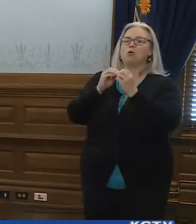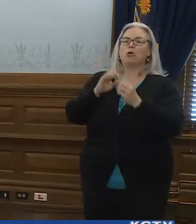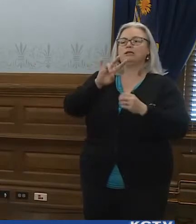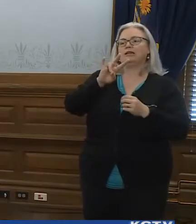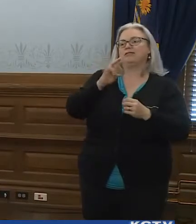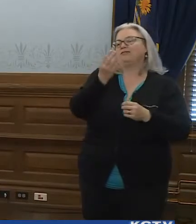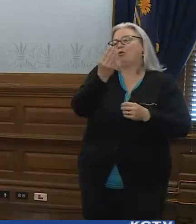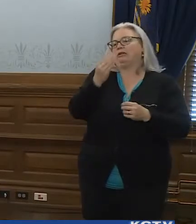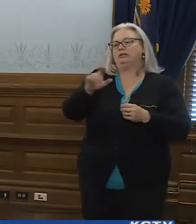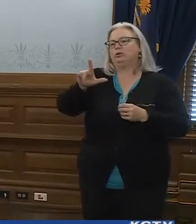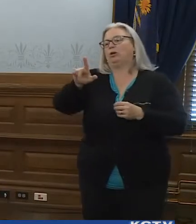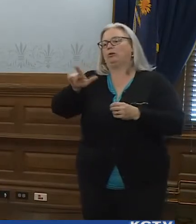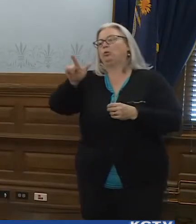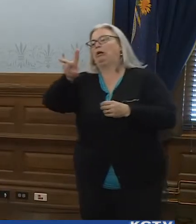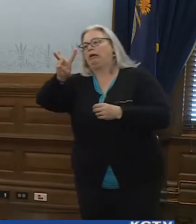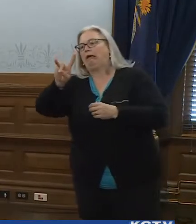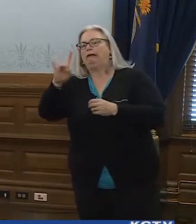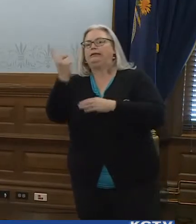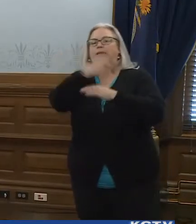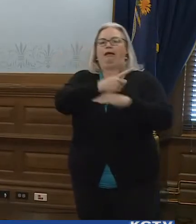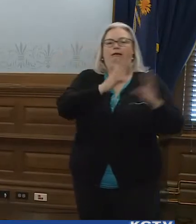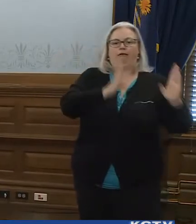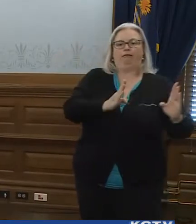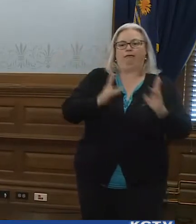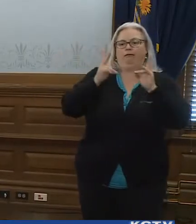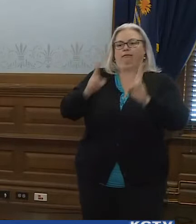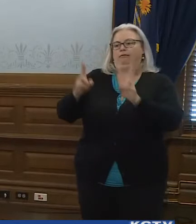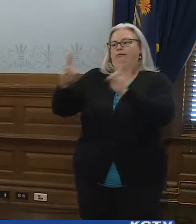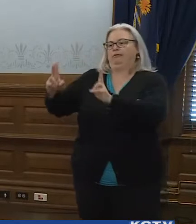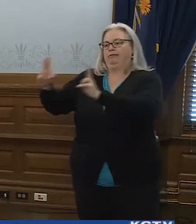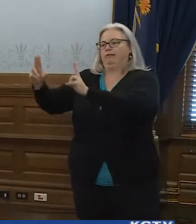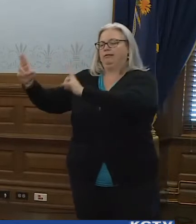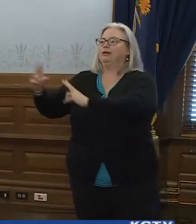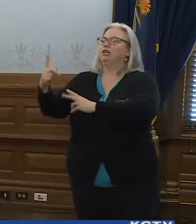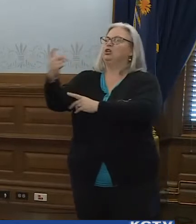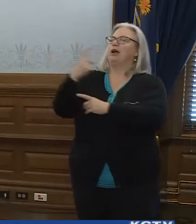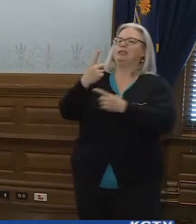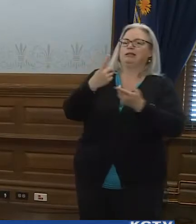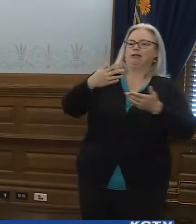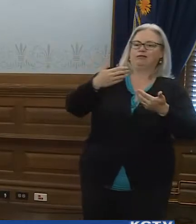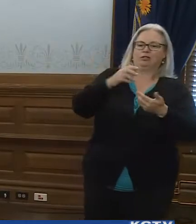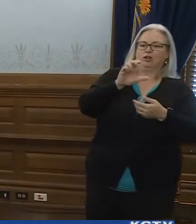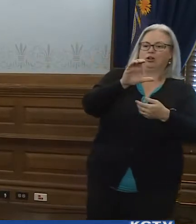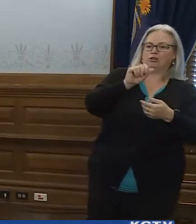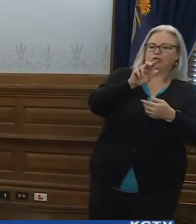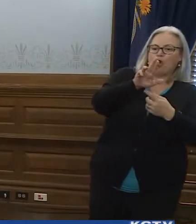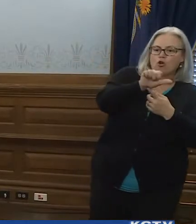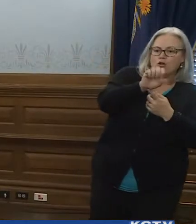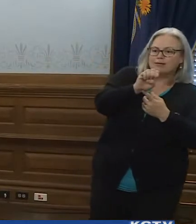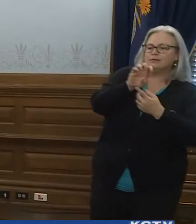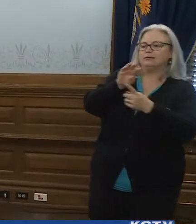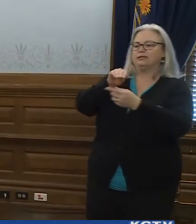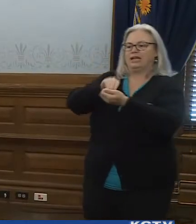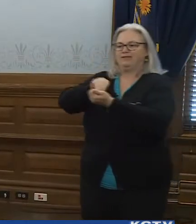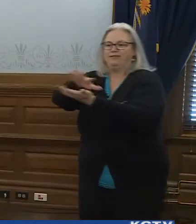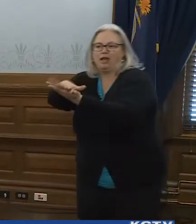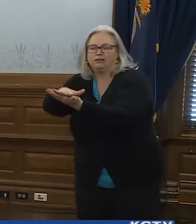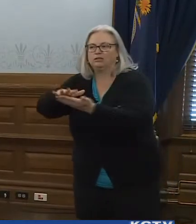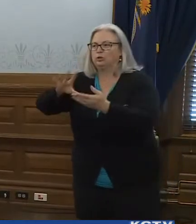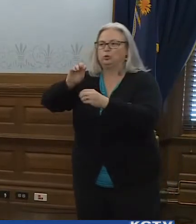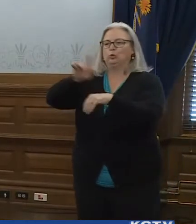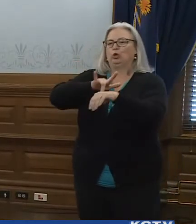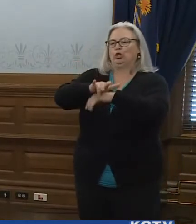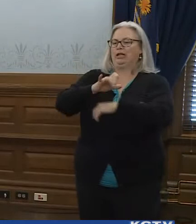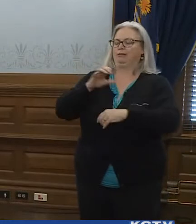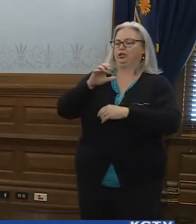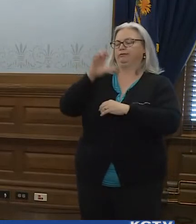14, 21, 28-day increments, it'll become a lot more, because you're asking, is it cause and effect yet? And I just think it's too early to know that. I think it would be conjecture